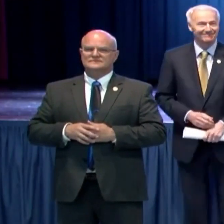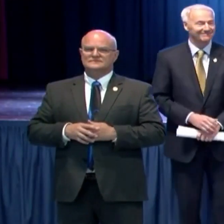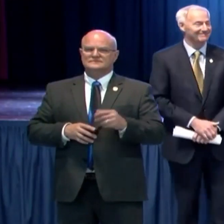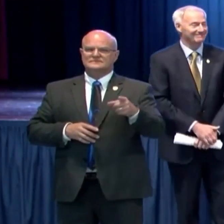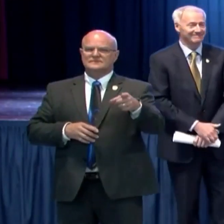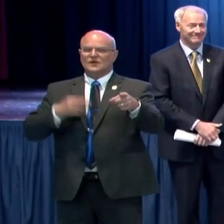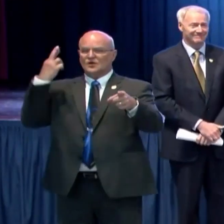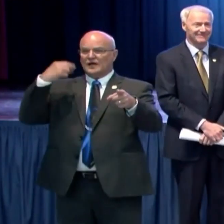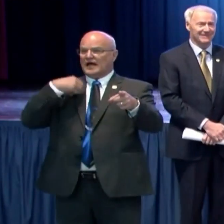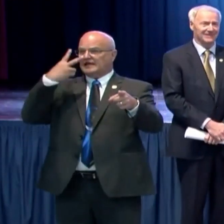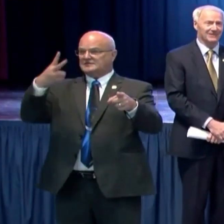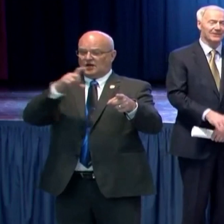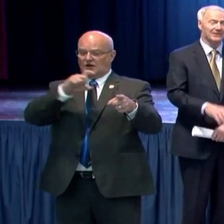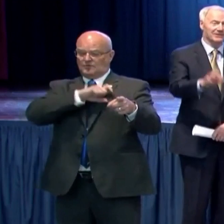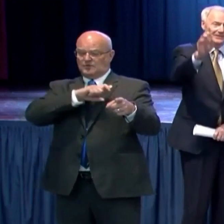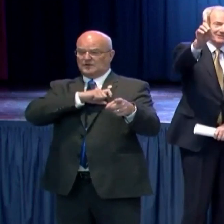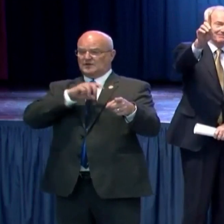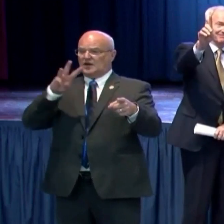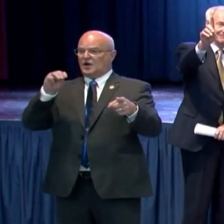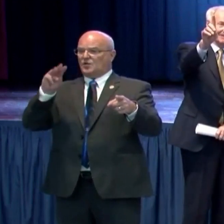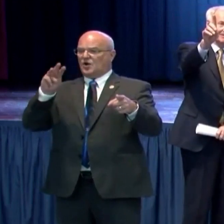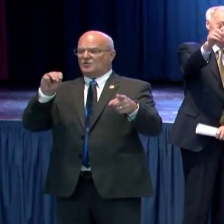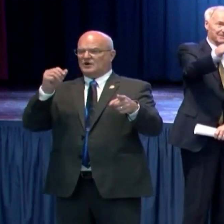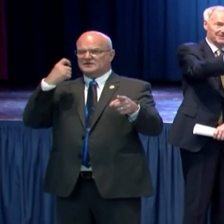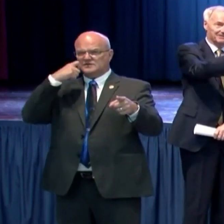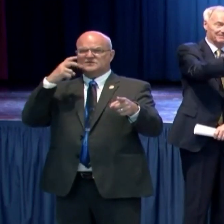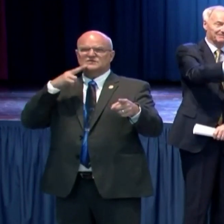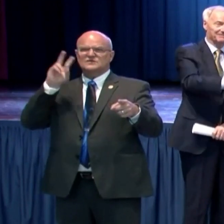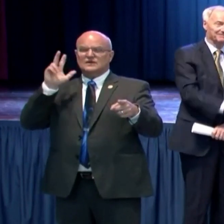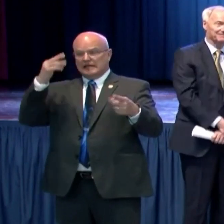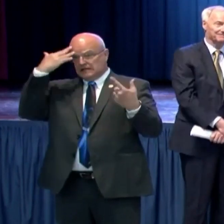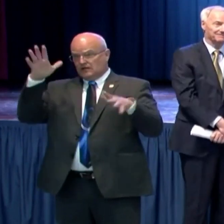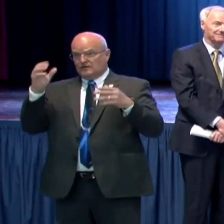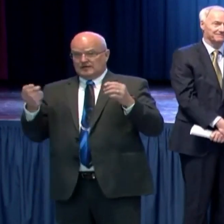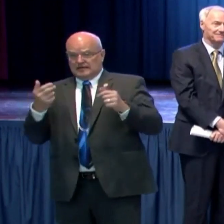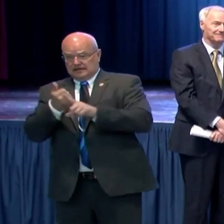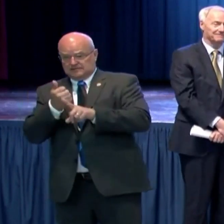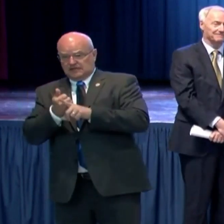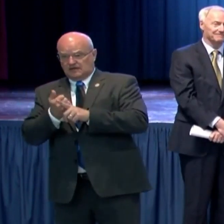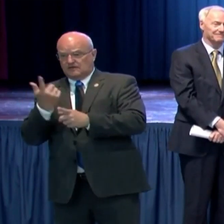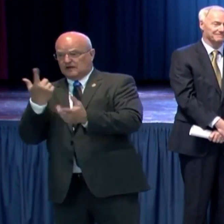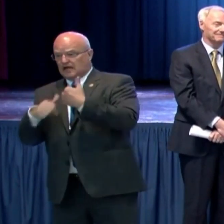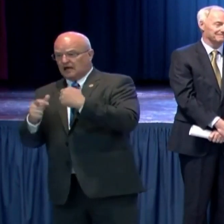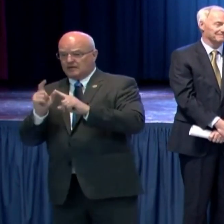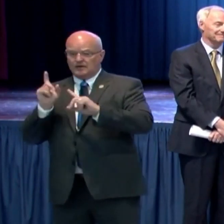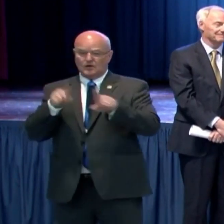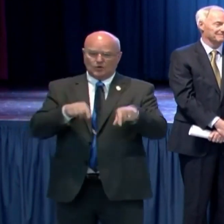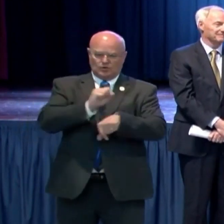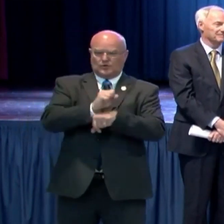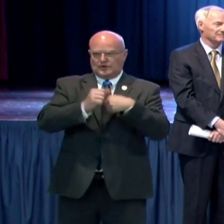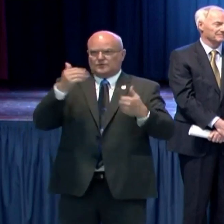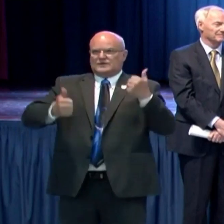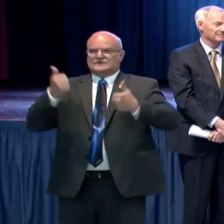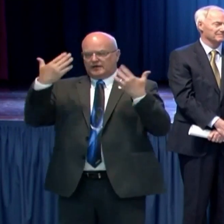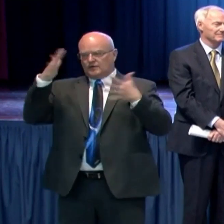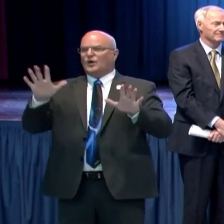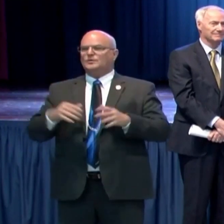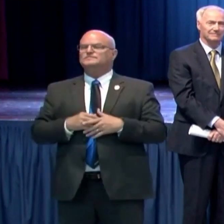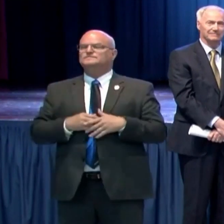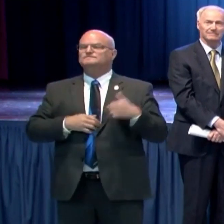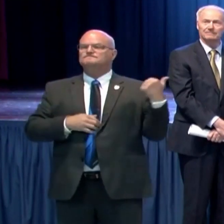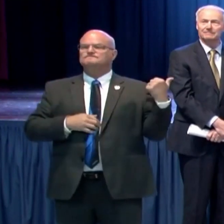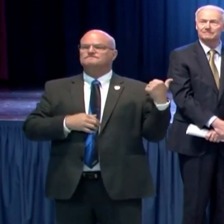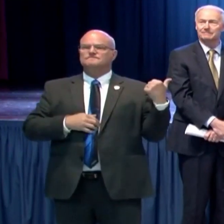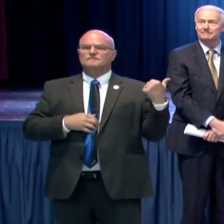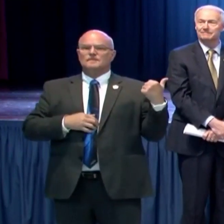I saw a guard at Walmart 2 weeks ago and didn't know if he was coming to or from work. Yeah, I don't